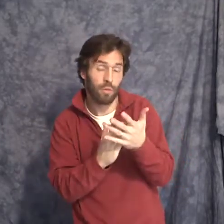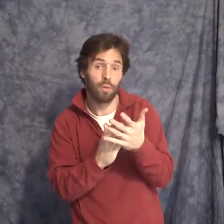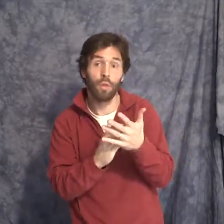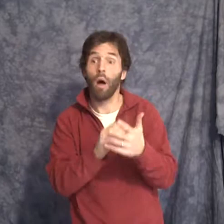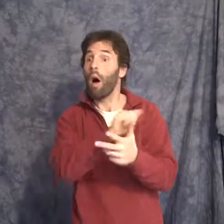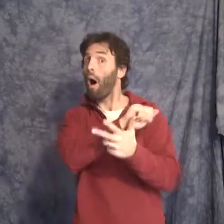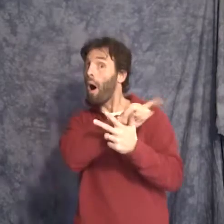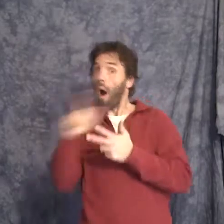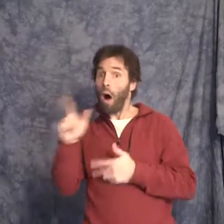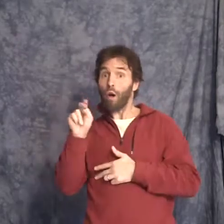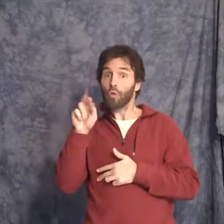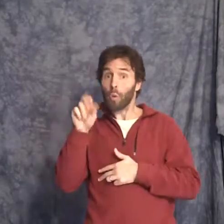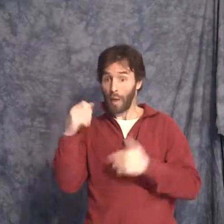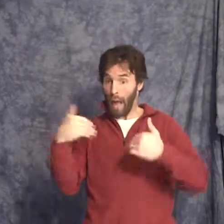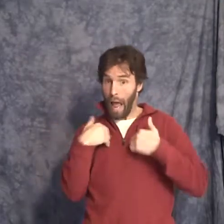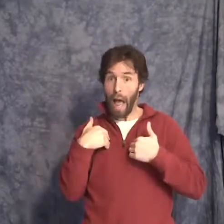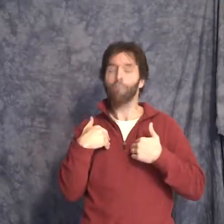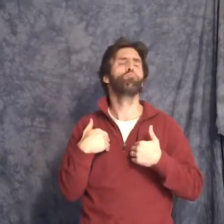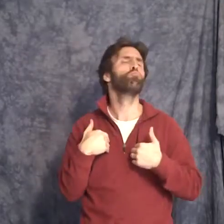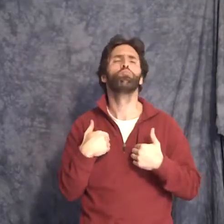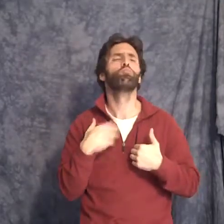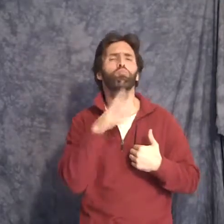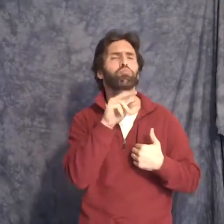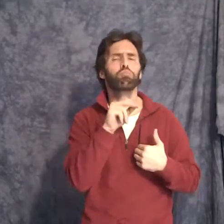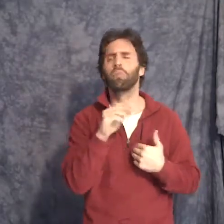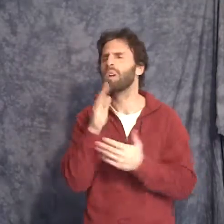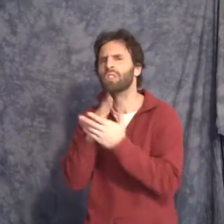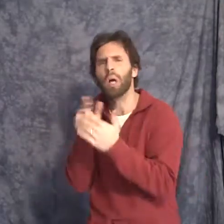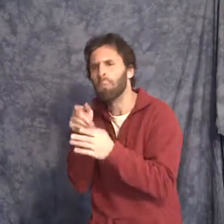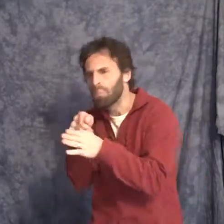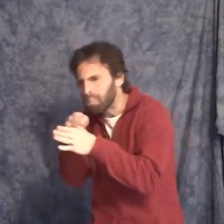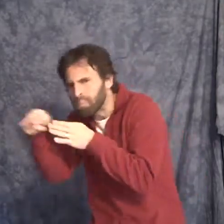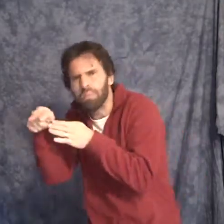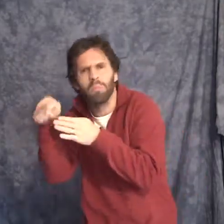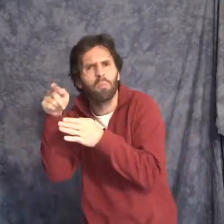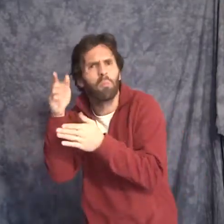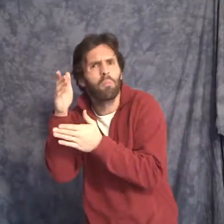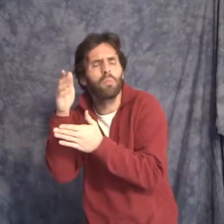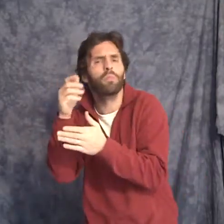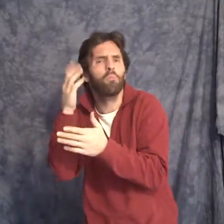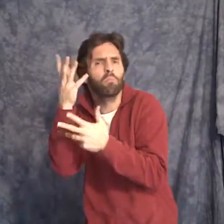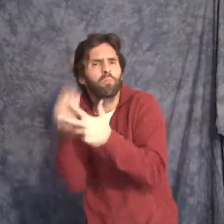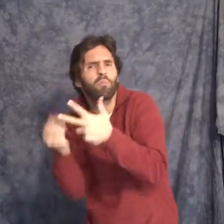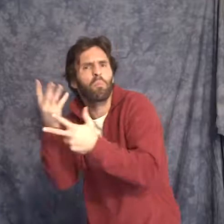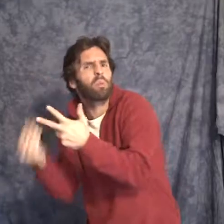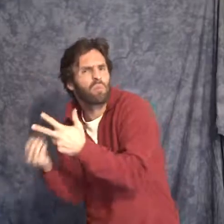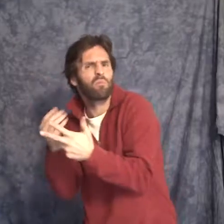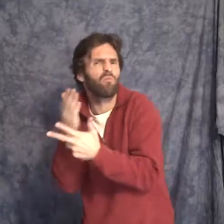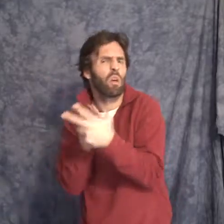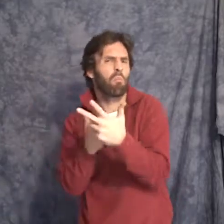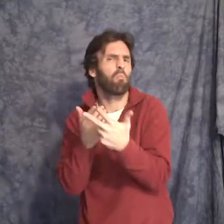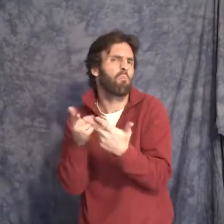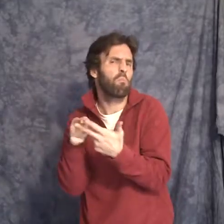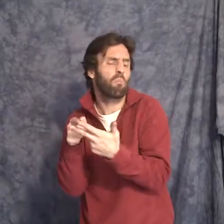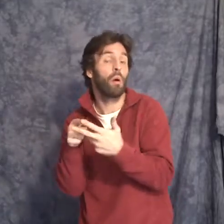parts. Some specialized neurons have a few of the parts missing, but a typical